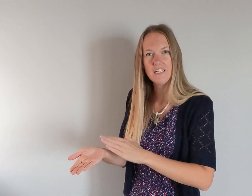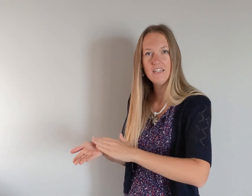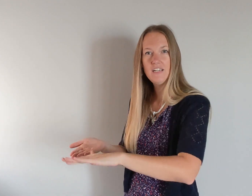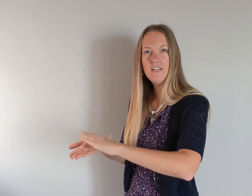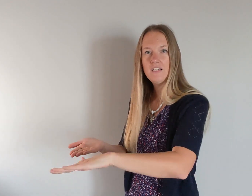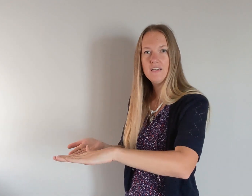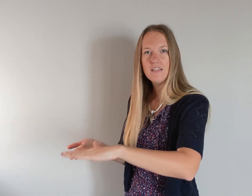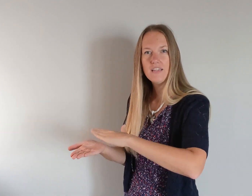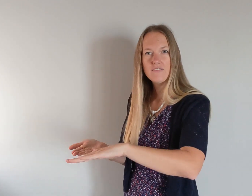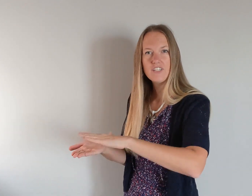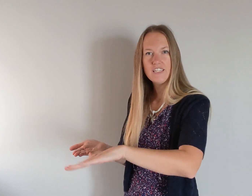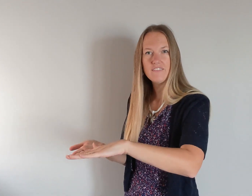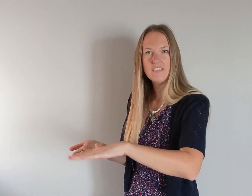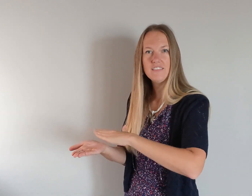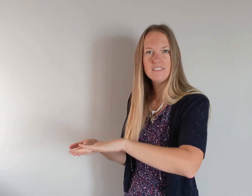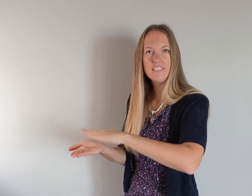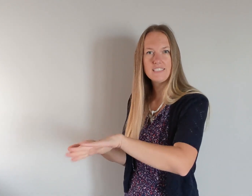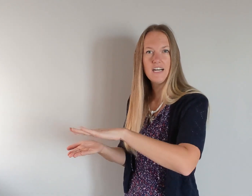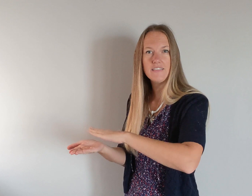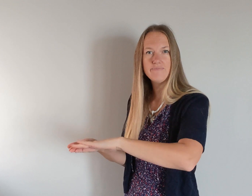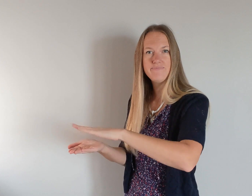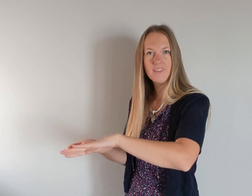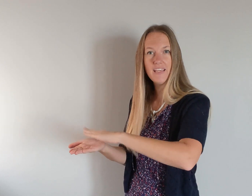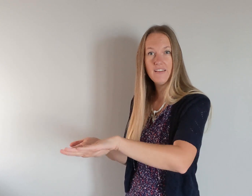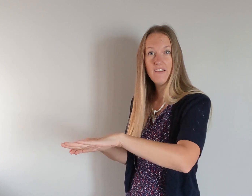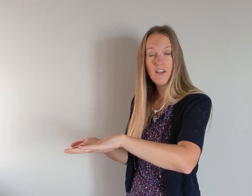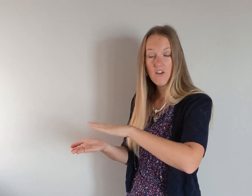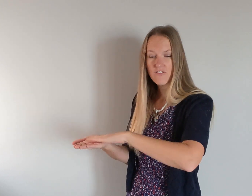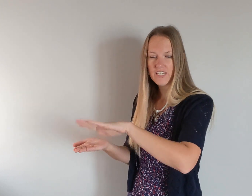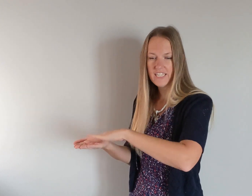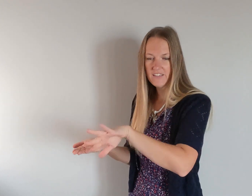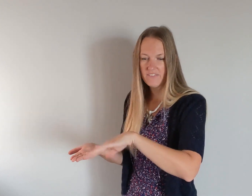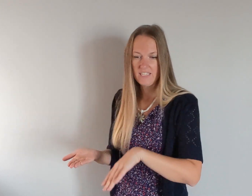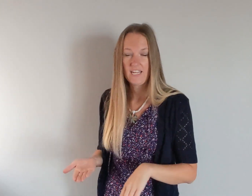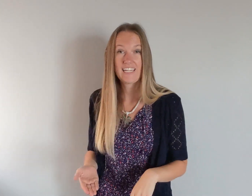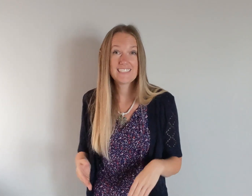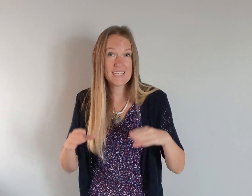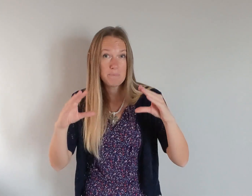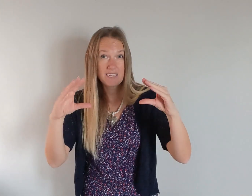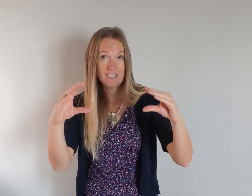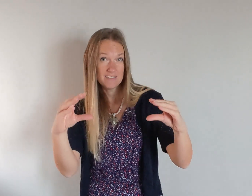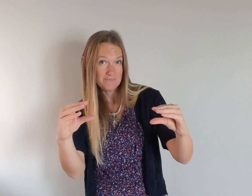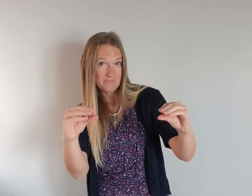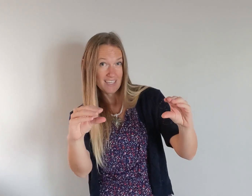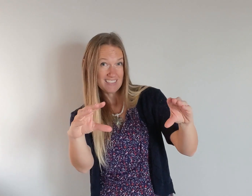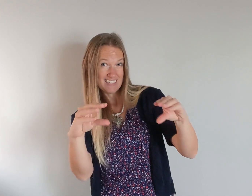here. Okay, forgiven. It's like it's gone. Okay? Forgiven, accepted. Okay, it's kind of